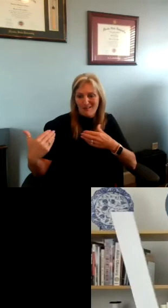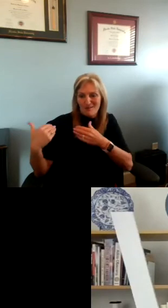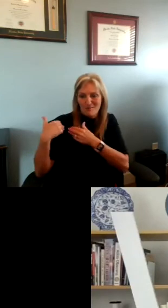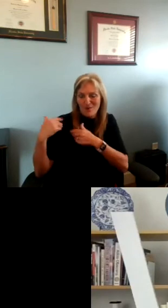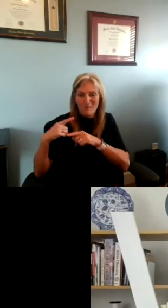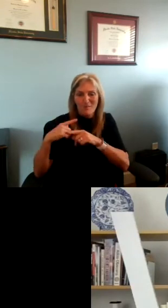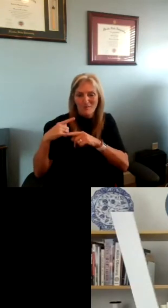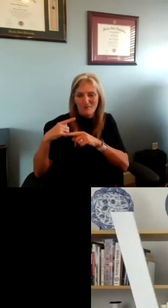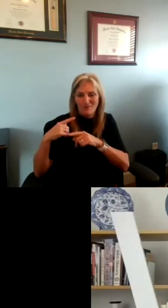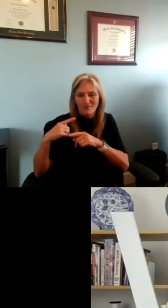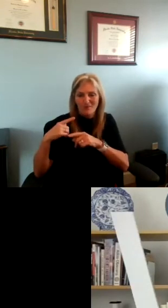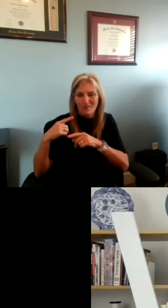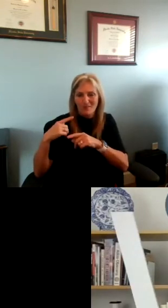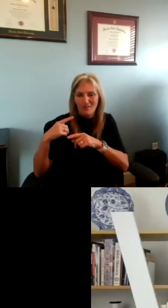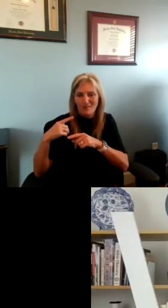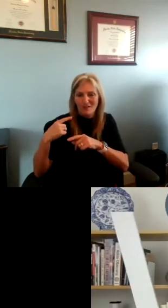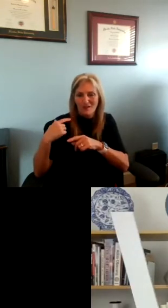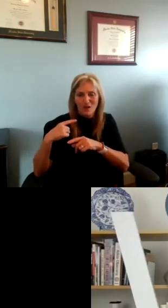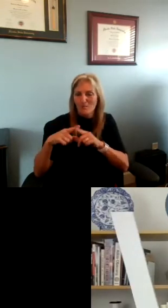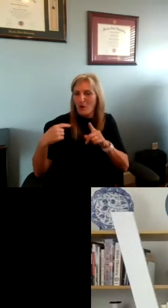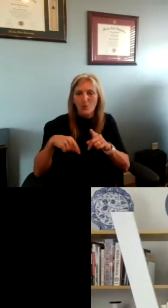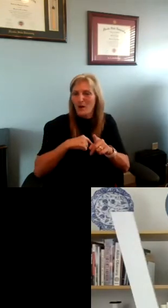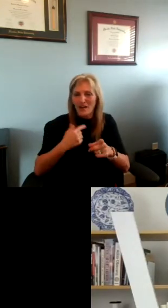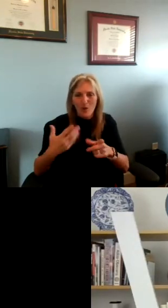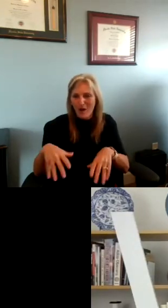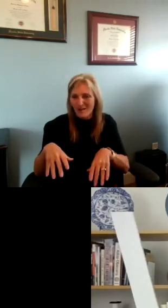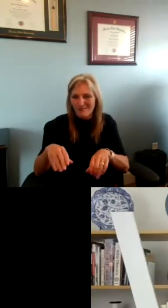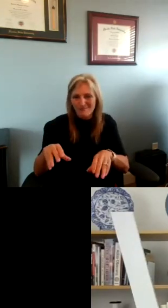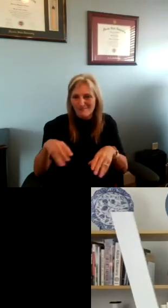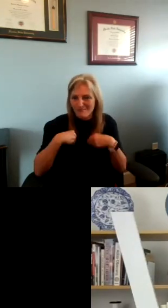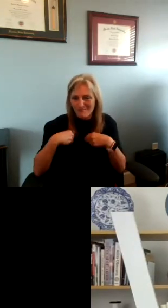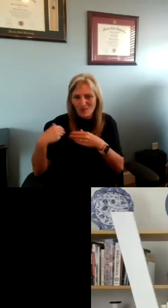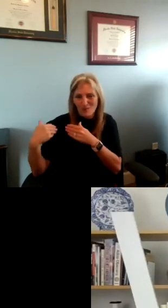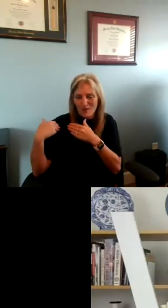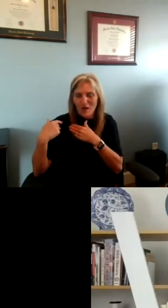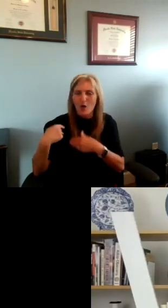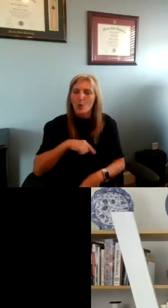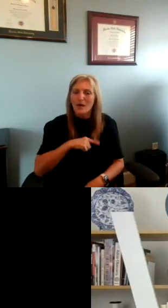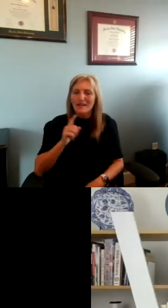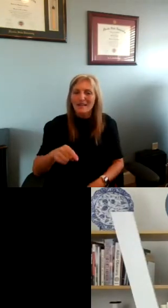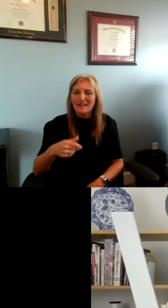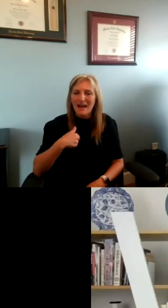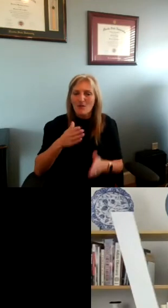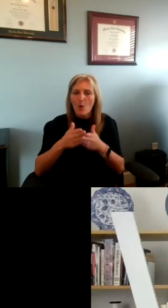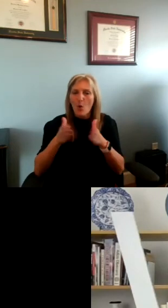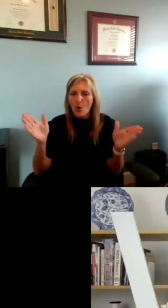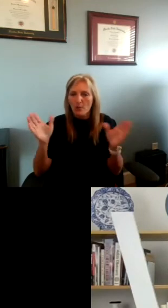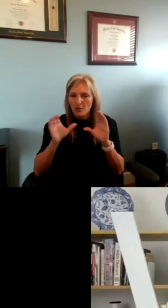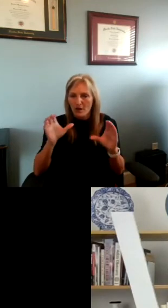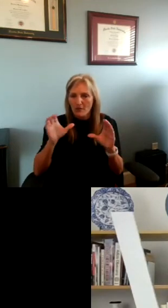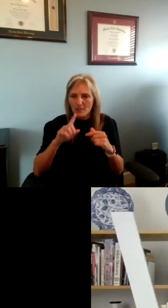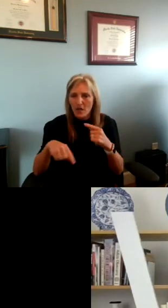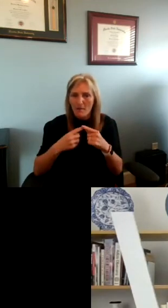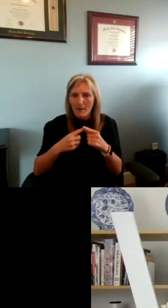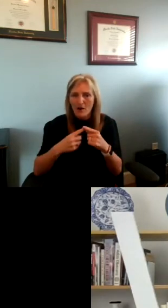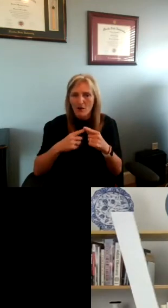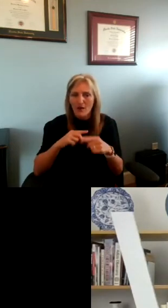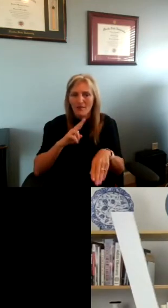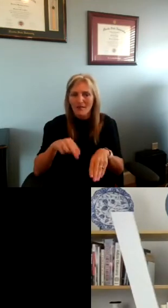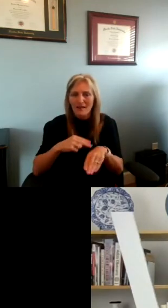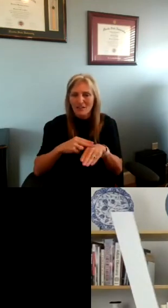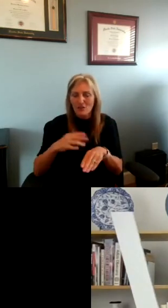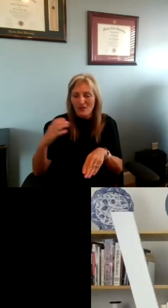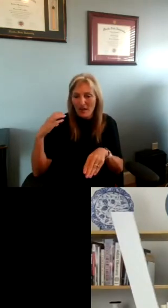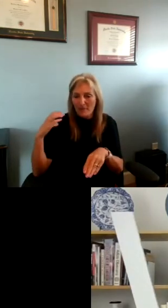the responsibility. We have to start having that open conversation about the nature of capitalism and what are